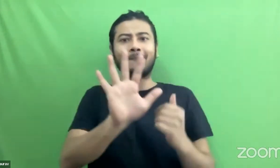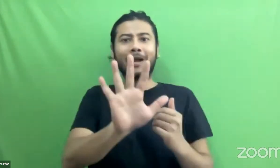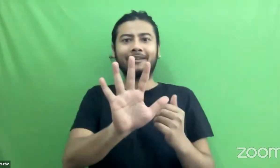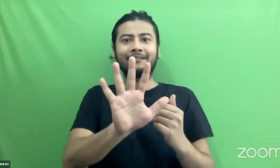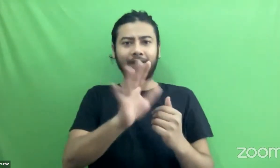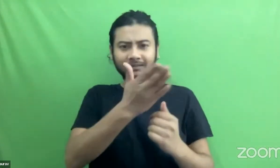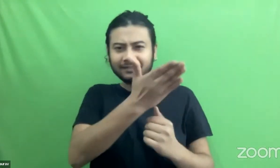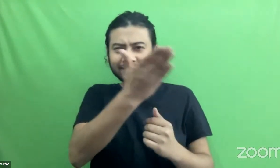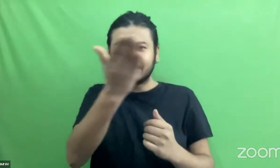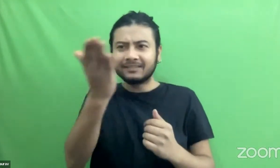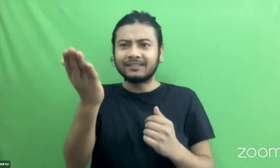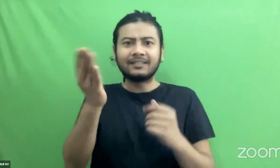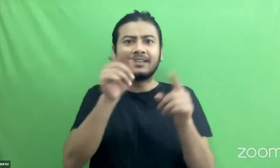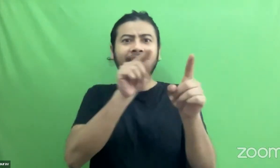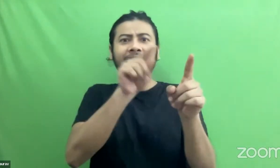chanting the Pancho Tatwa mantra.